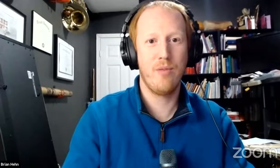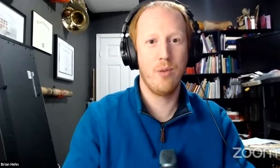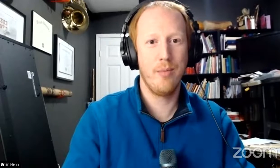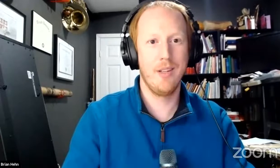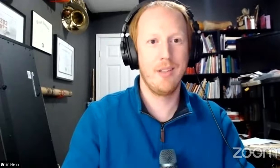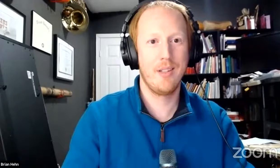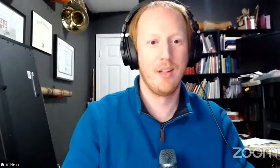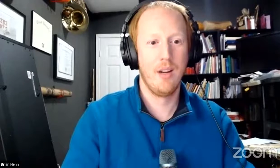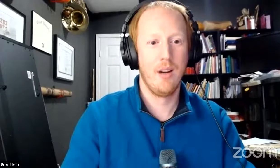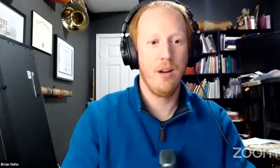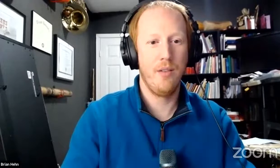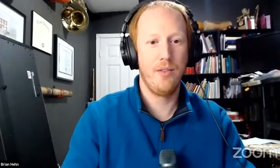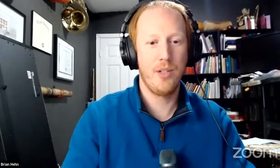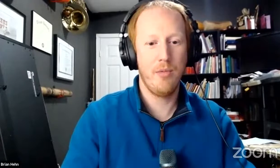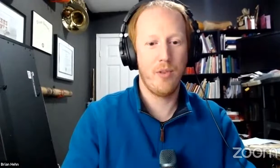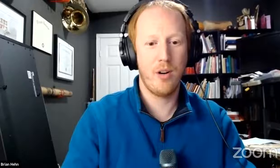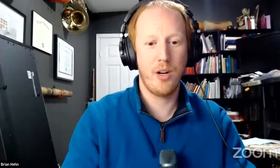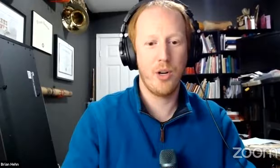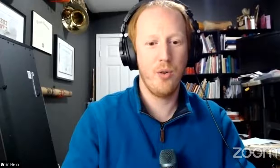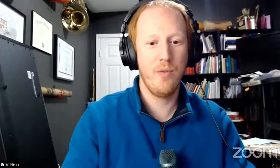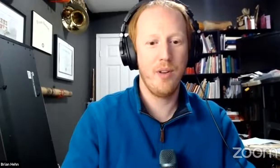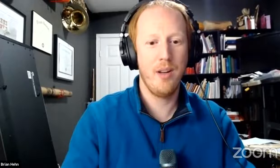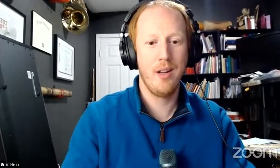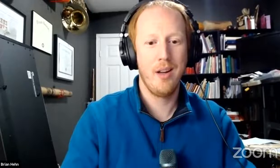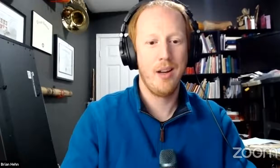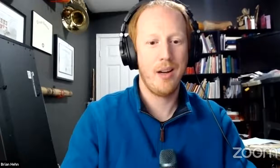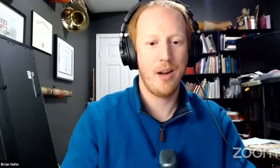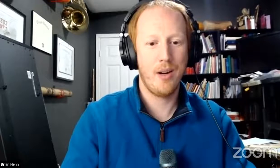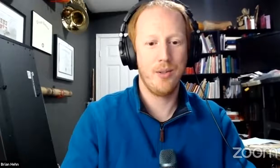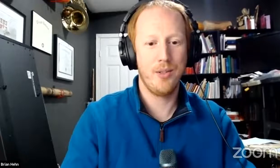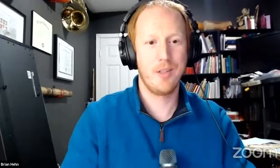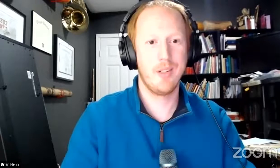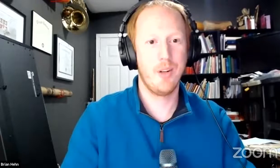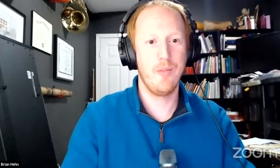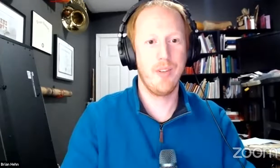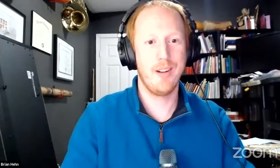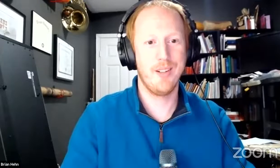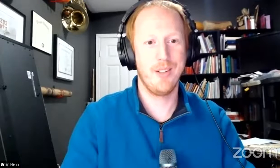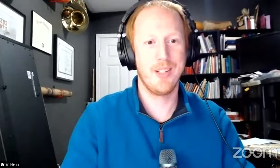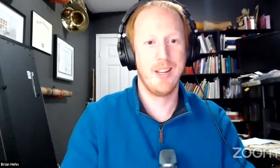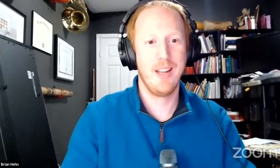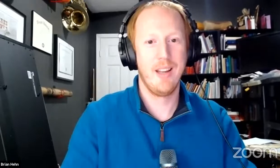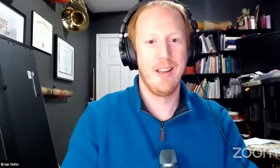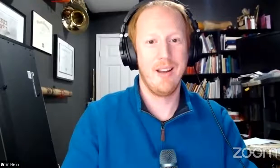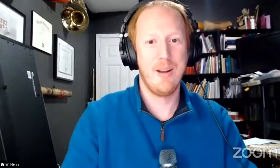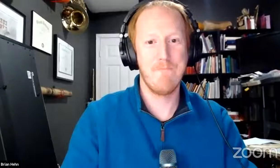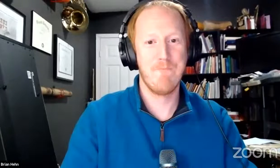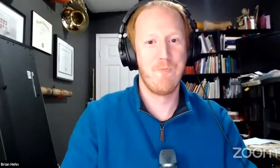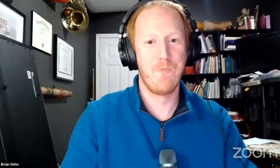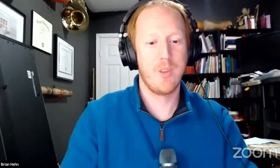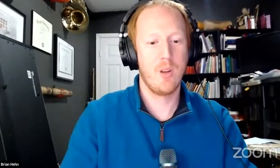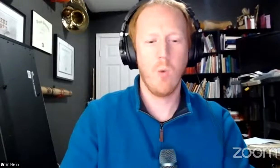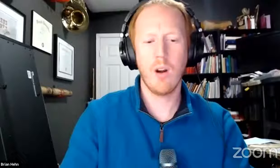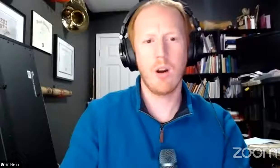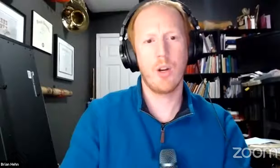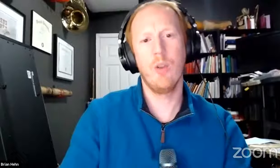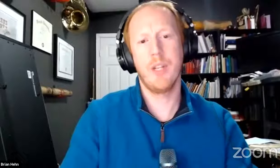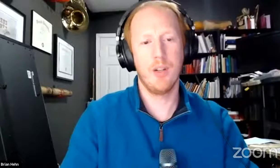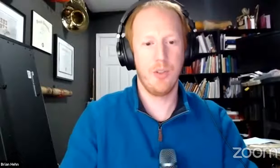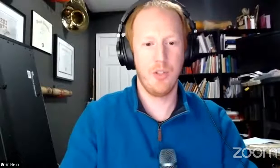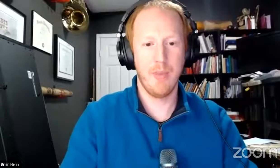live performance of some of our COVID carols. COVID carols. What